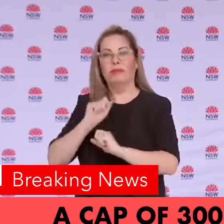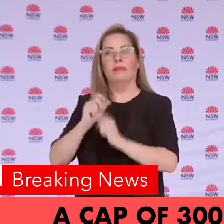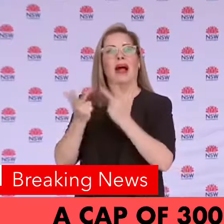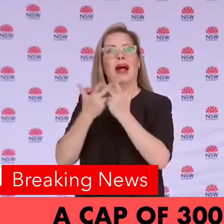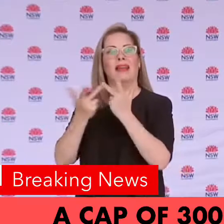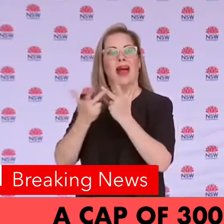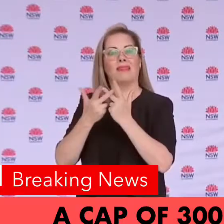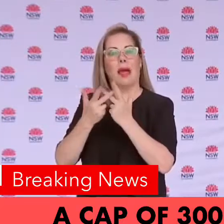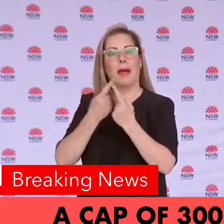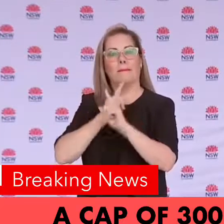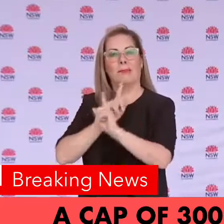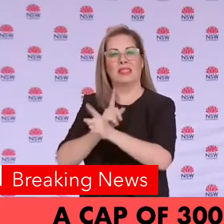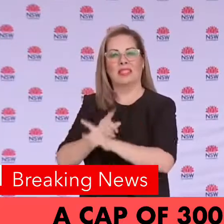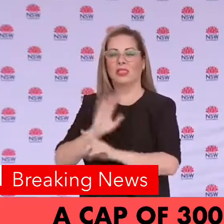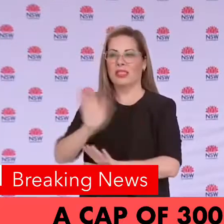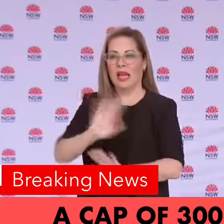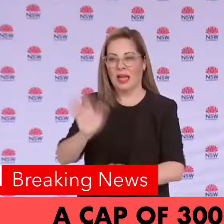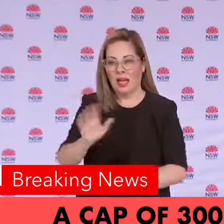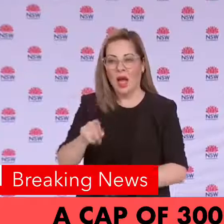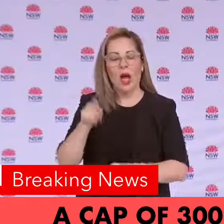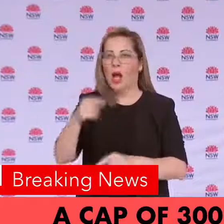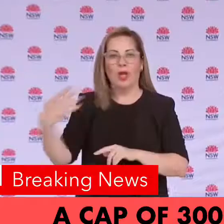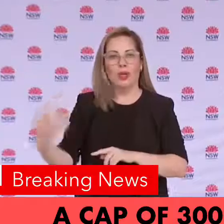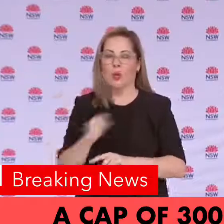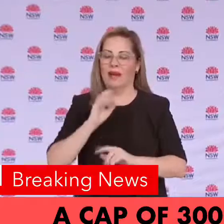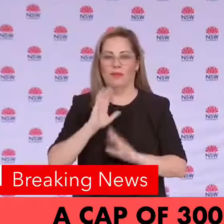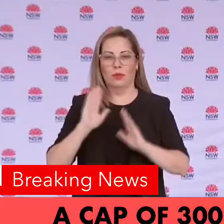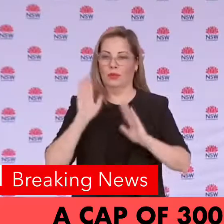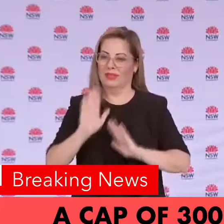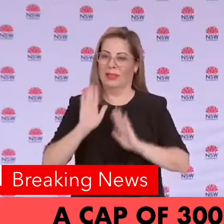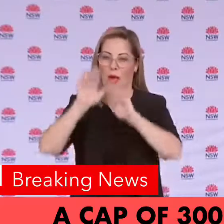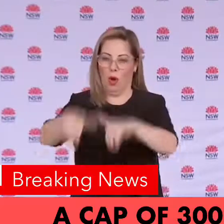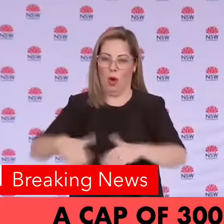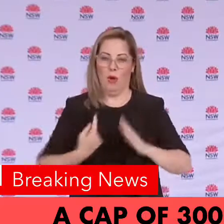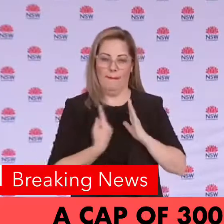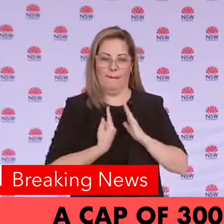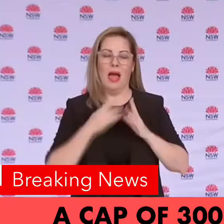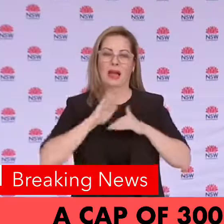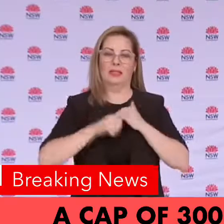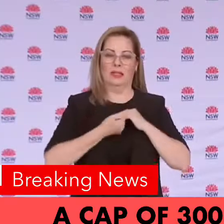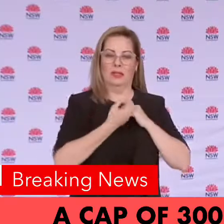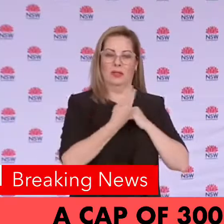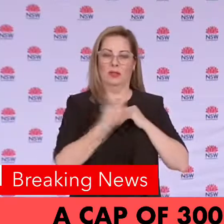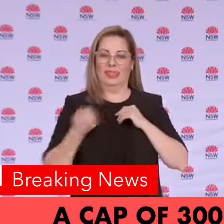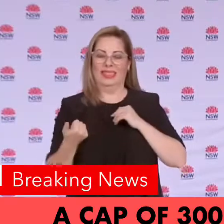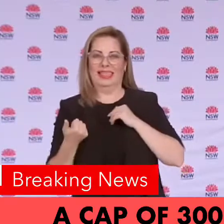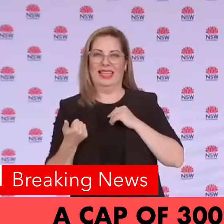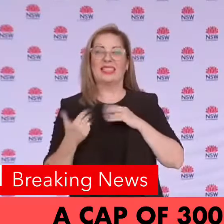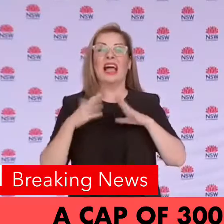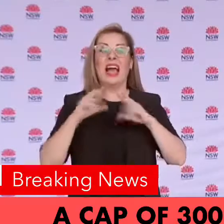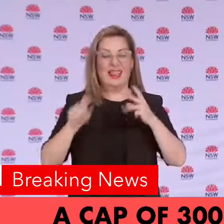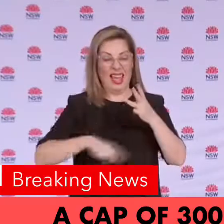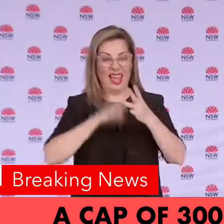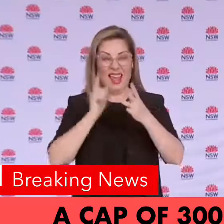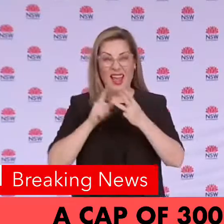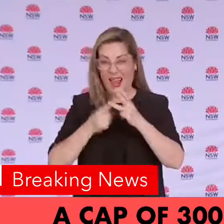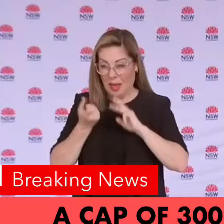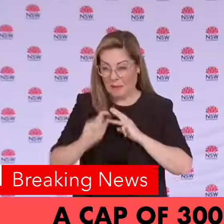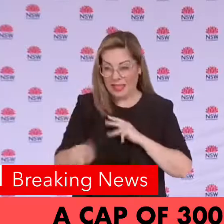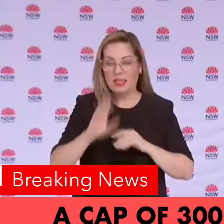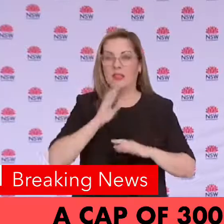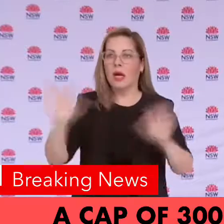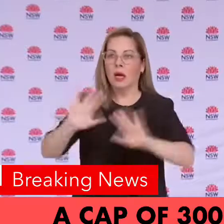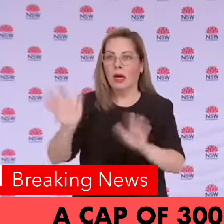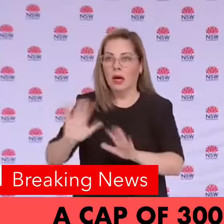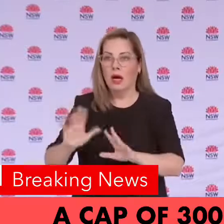following morning saying, no, that was actually wrong in theory. What sort of mistakes and slippage are we seeing in the